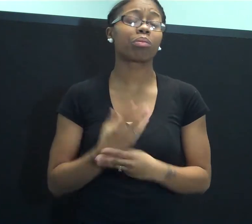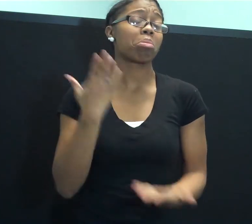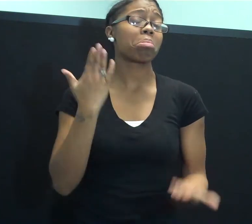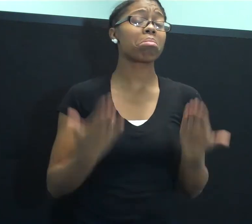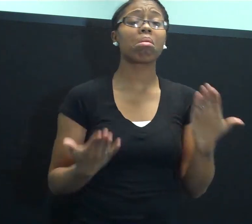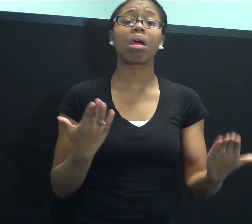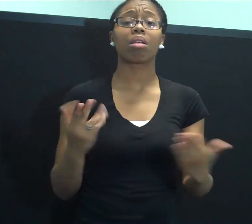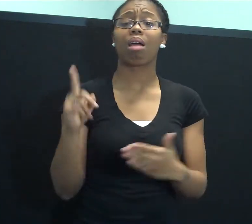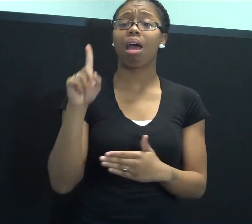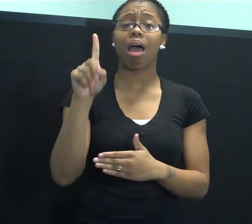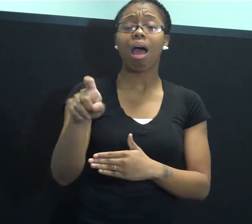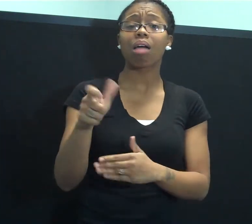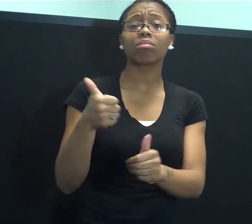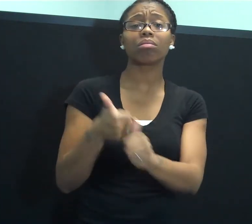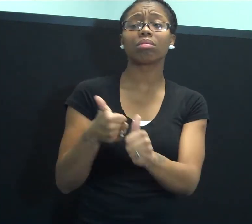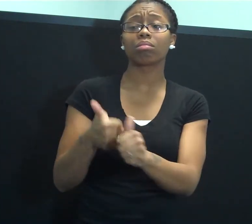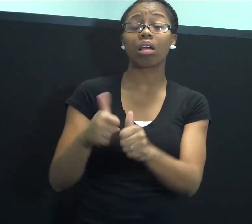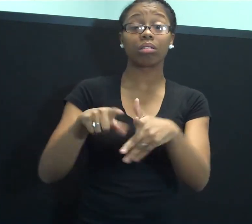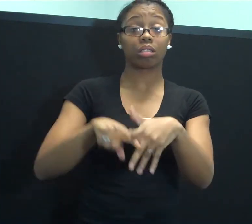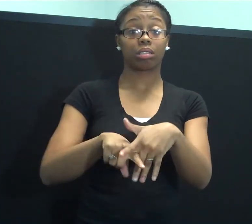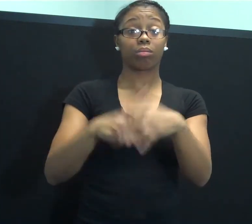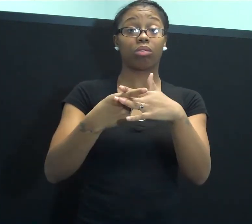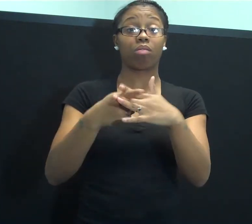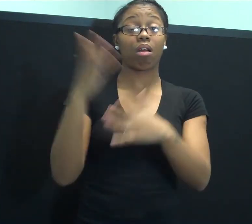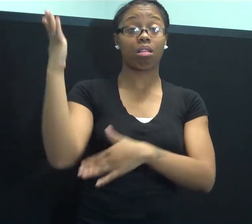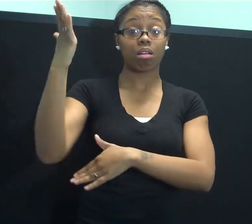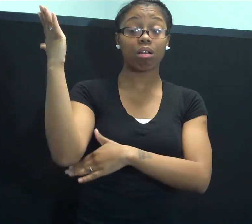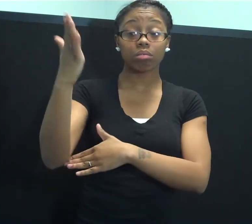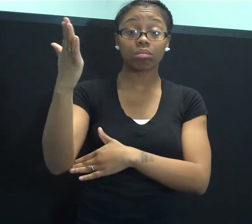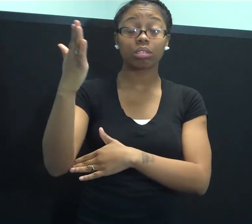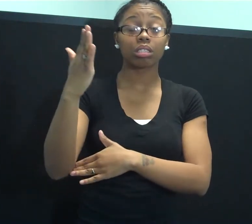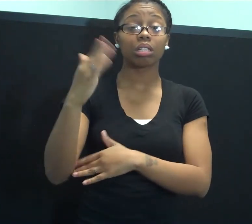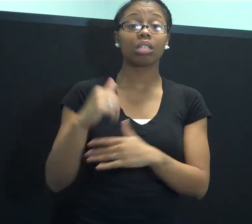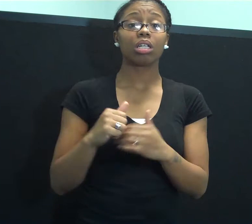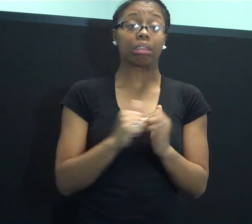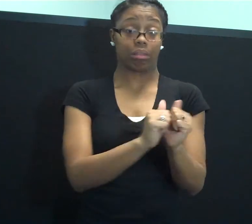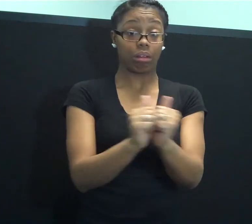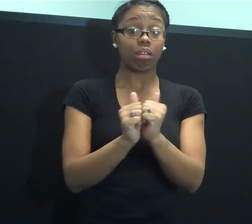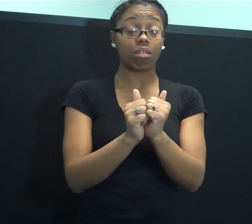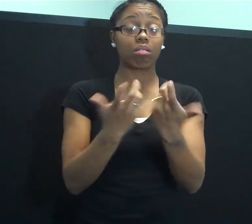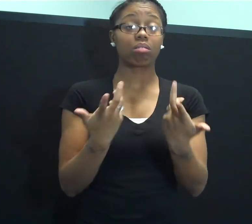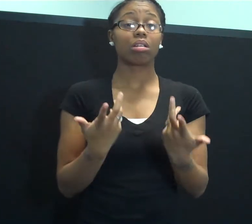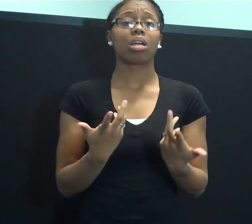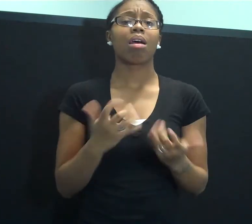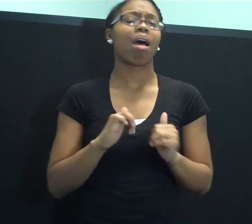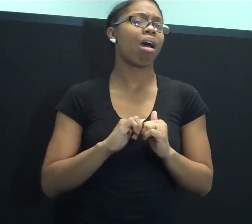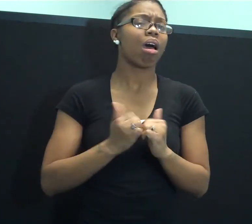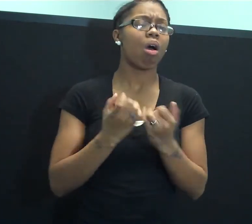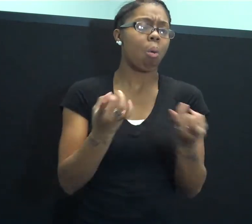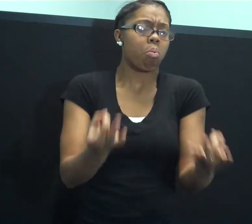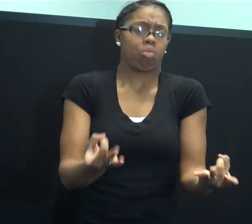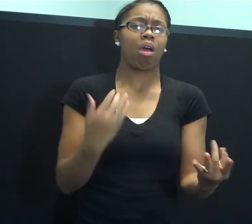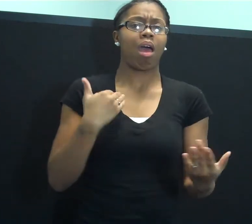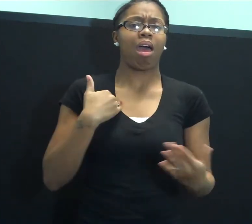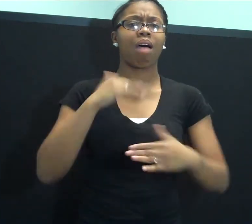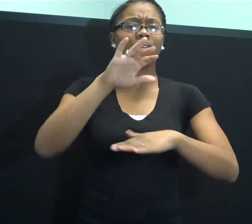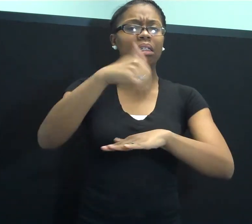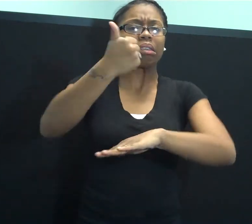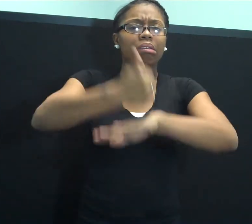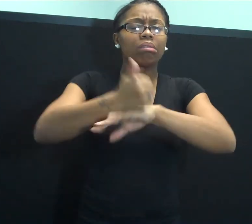at the very beginning of our course, beginning of our discussion together, how the Buddha, as a founder of a religious